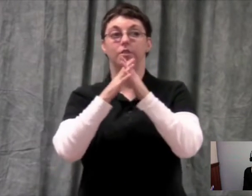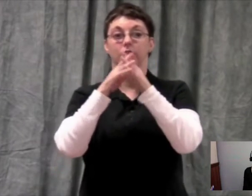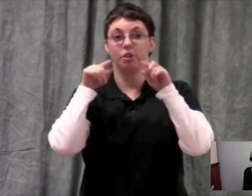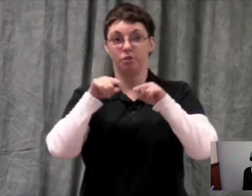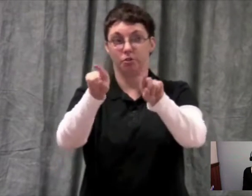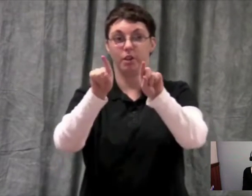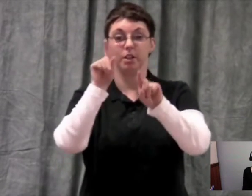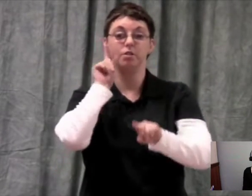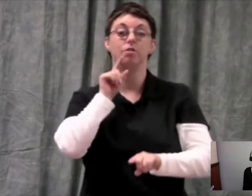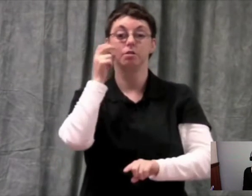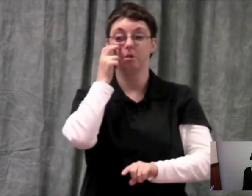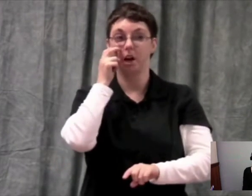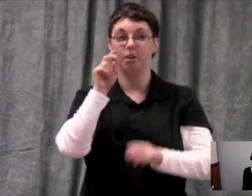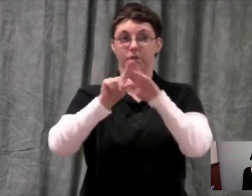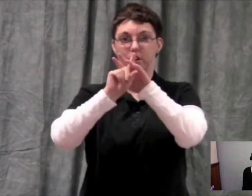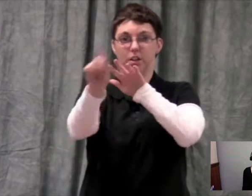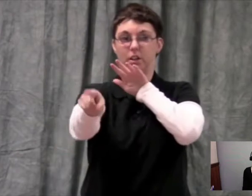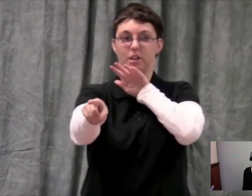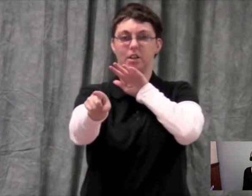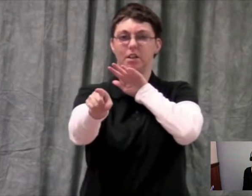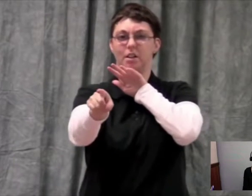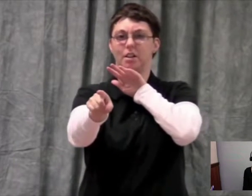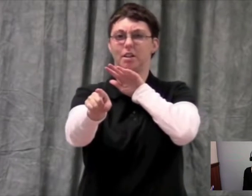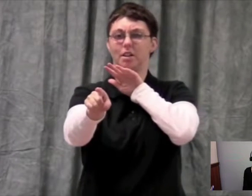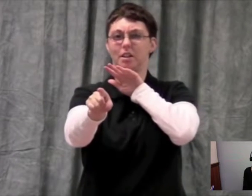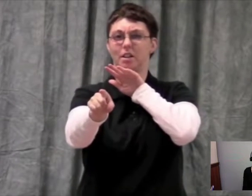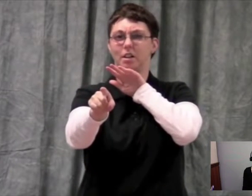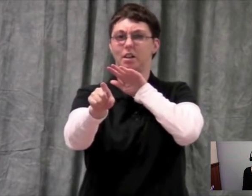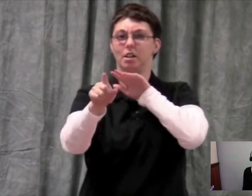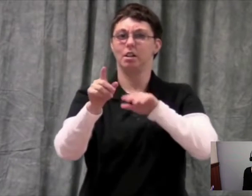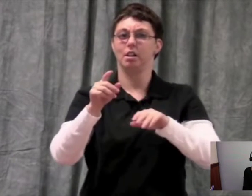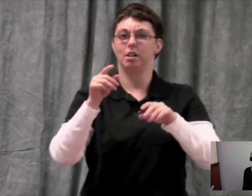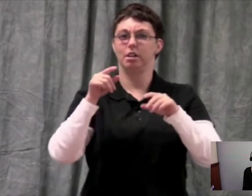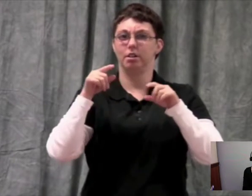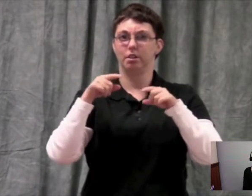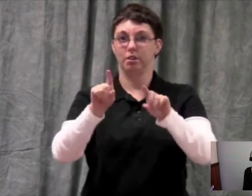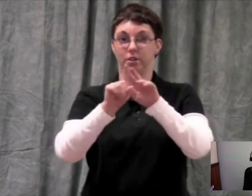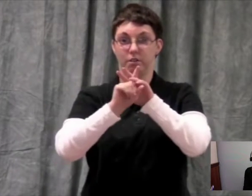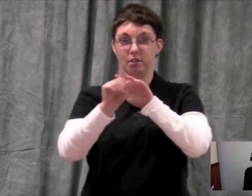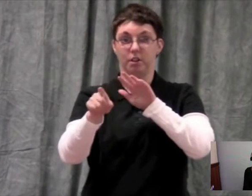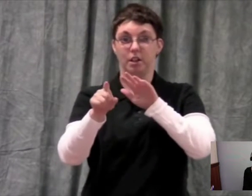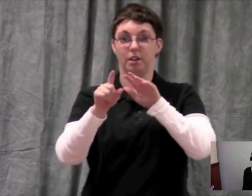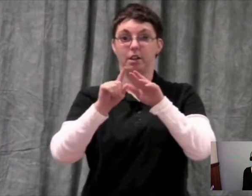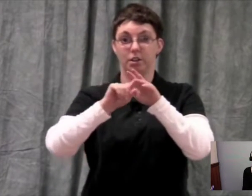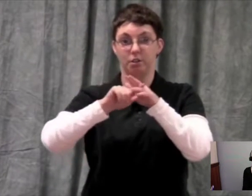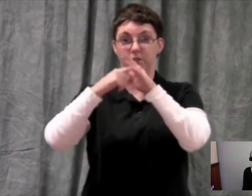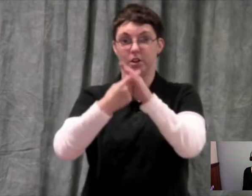And theirs started during the deafblind retreat. And the retreat started, and I hadn't really